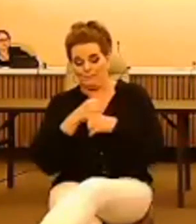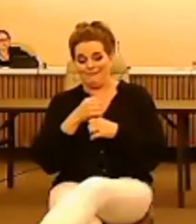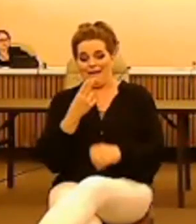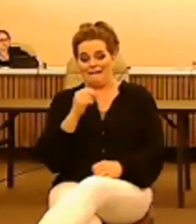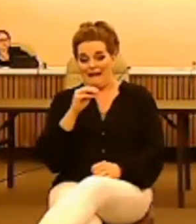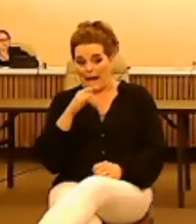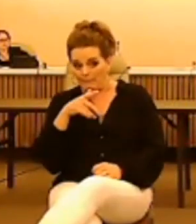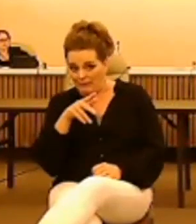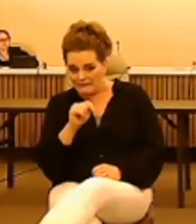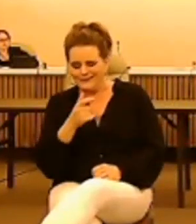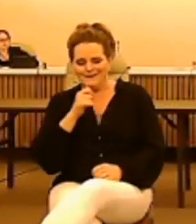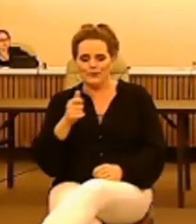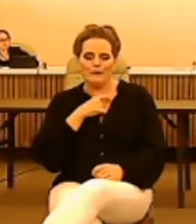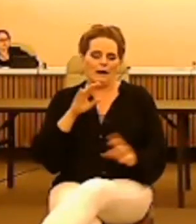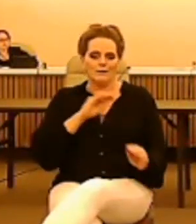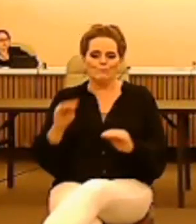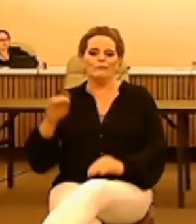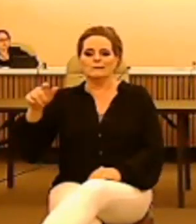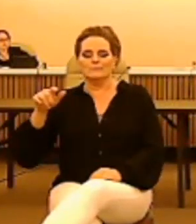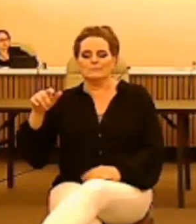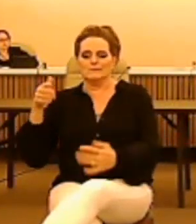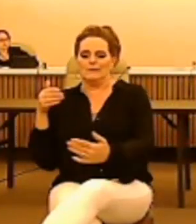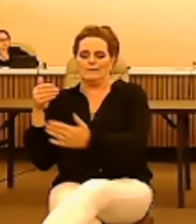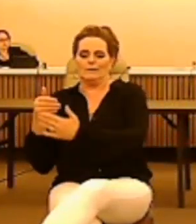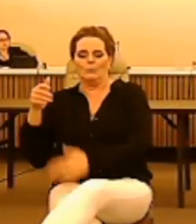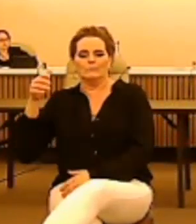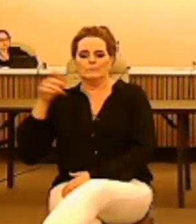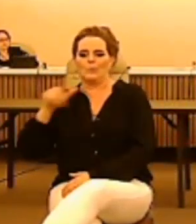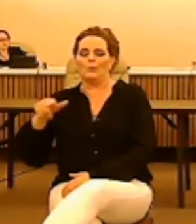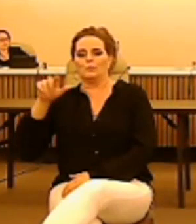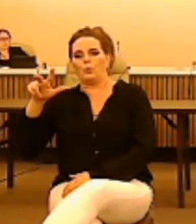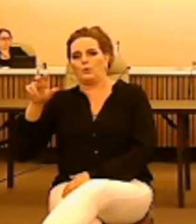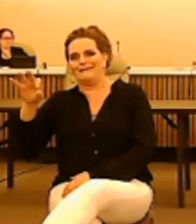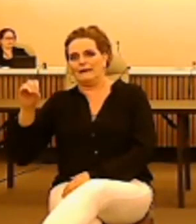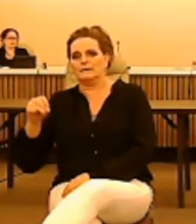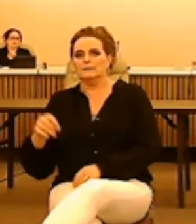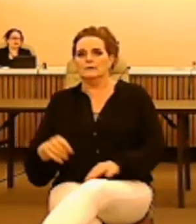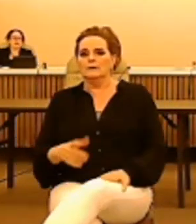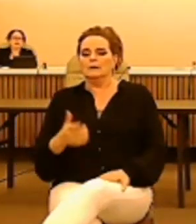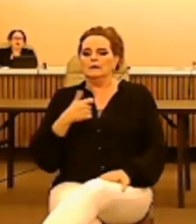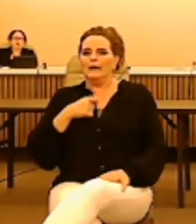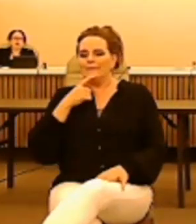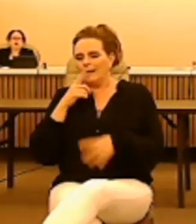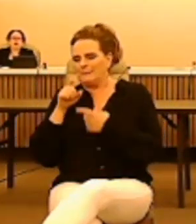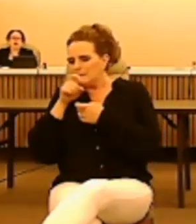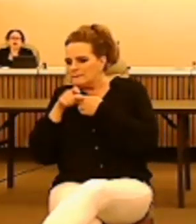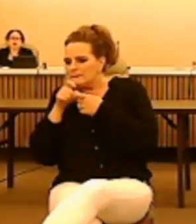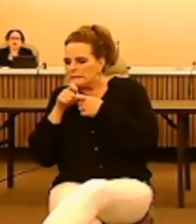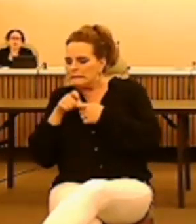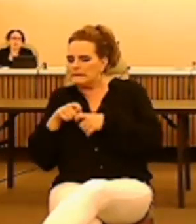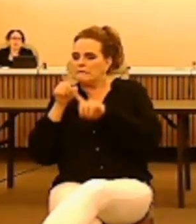doubt you're going to bring it all the way over to 390. if I wanted to be really nitpicky, I could say that